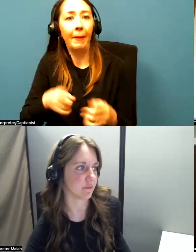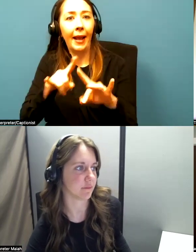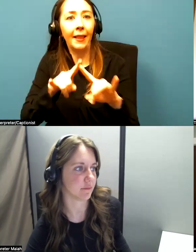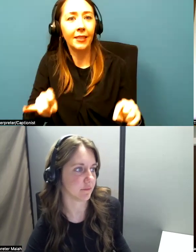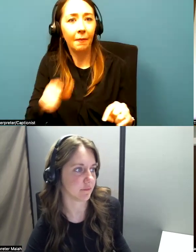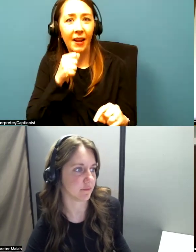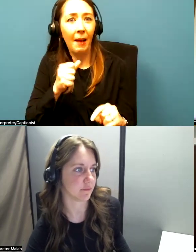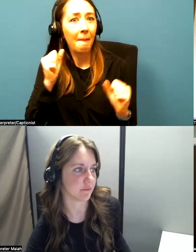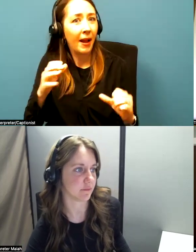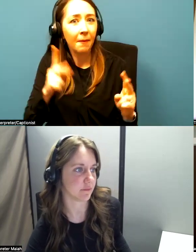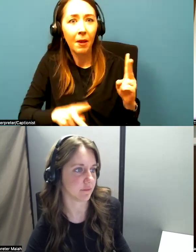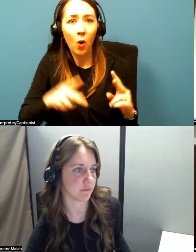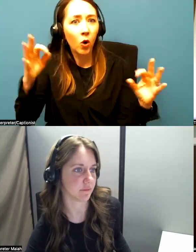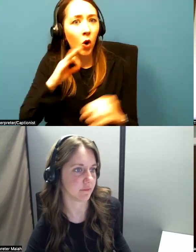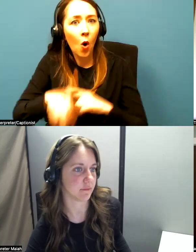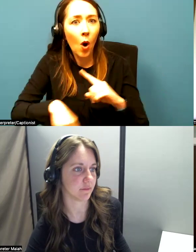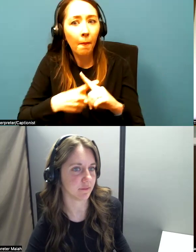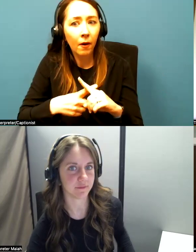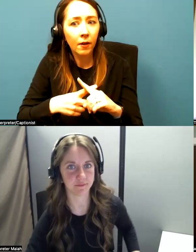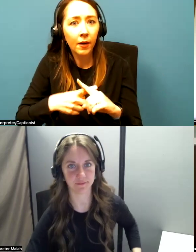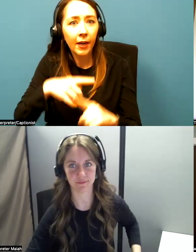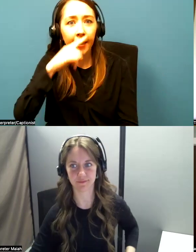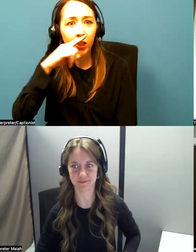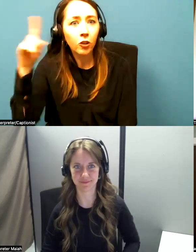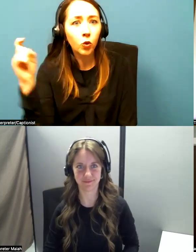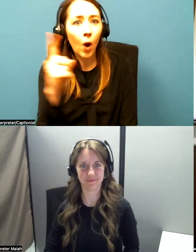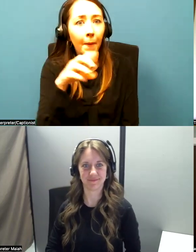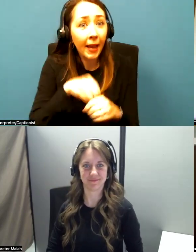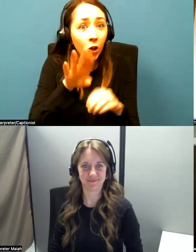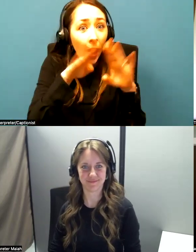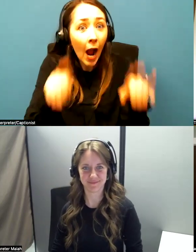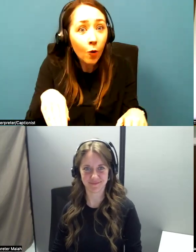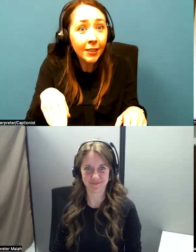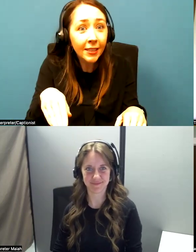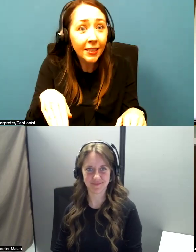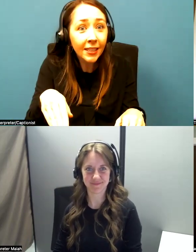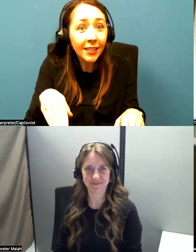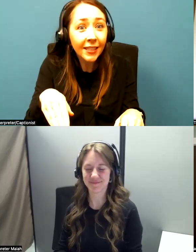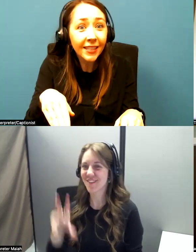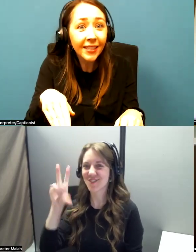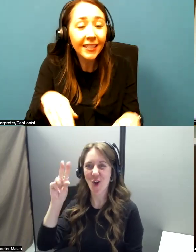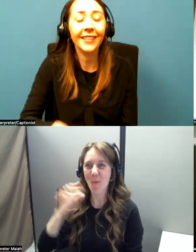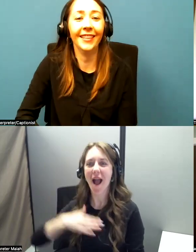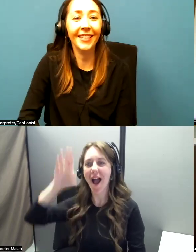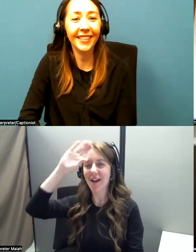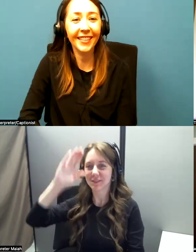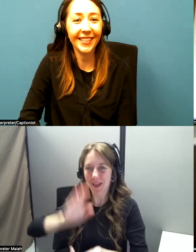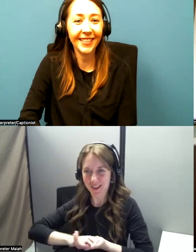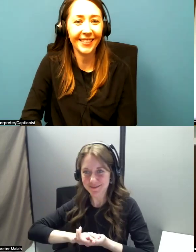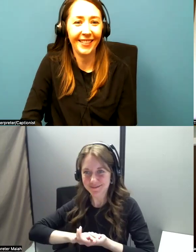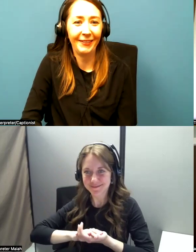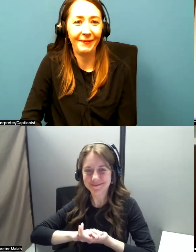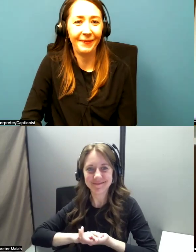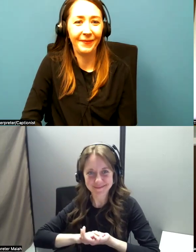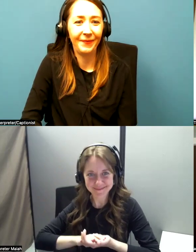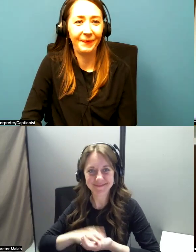people know about. Did a child just walk by in your house? No, my You say you husband just did. comes in with a Oh. buffalo bird